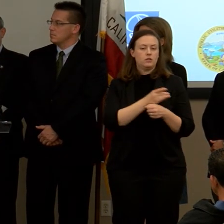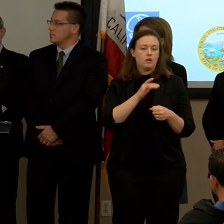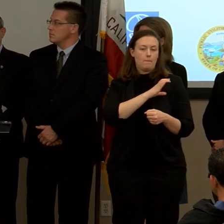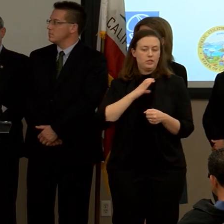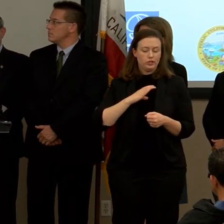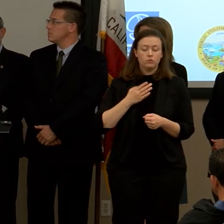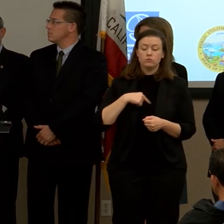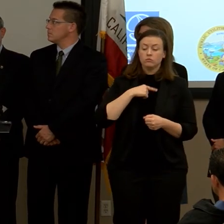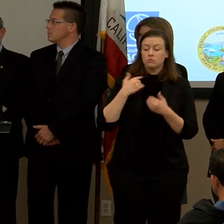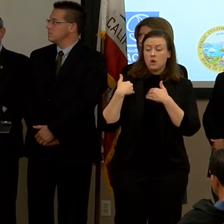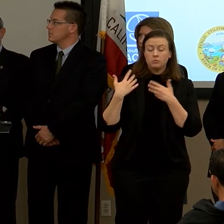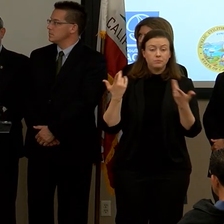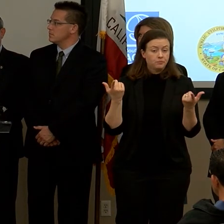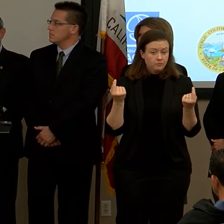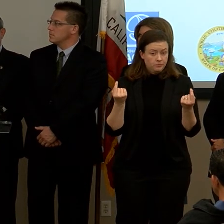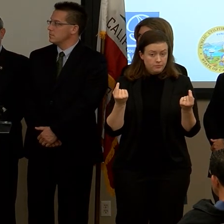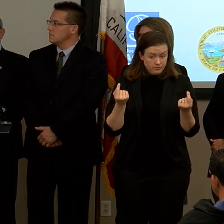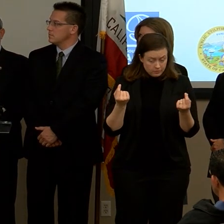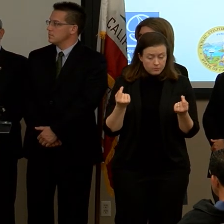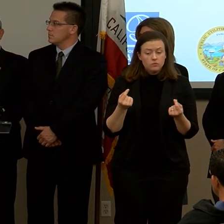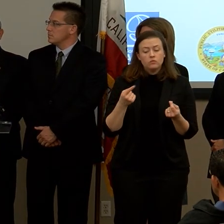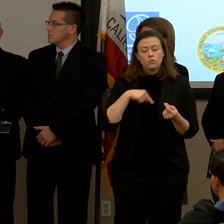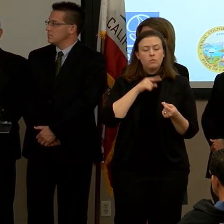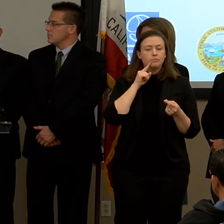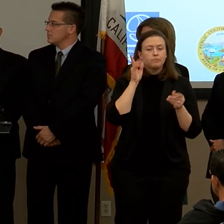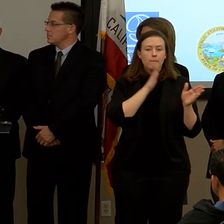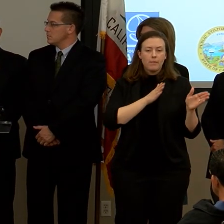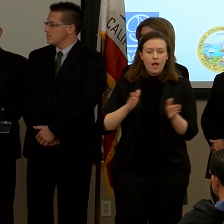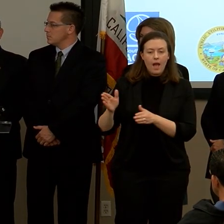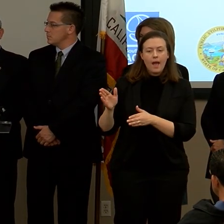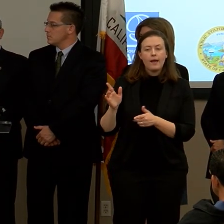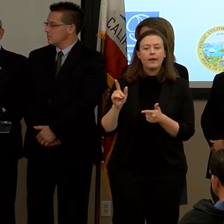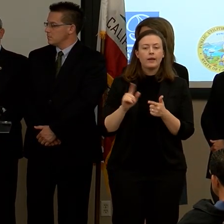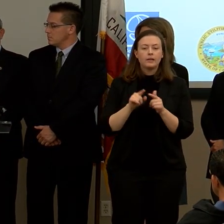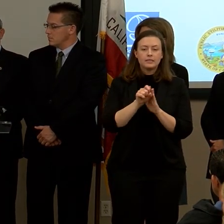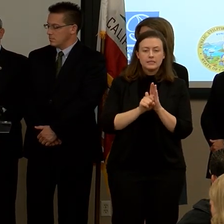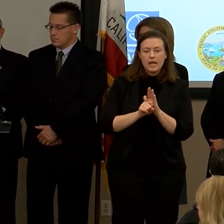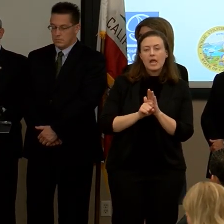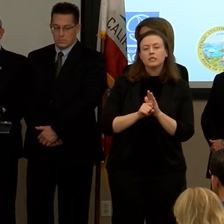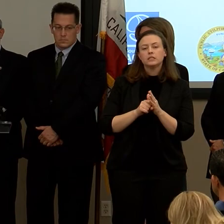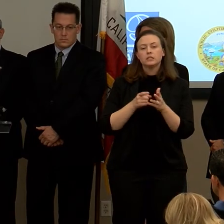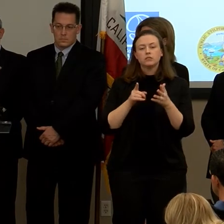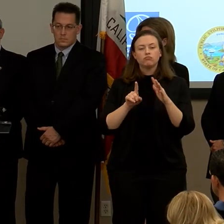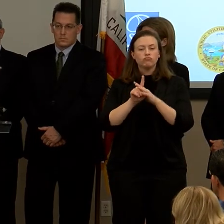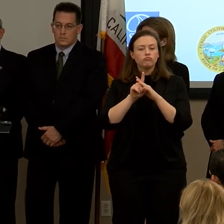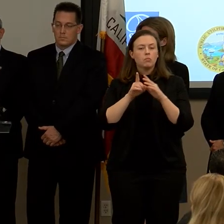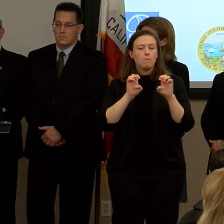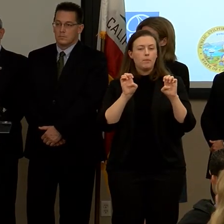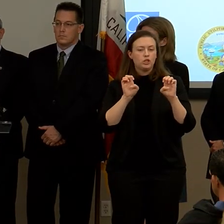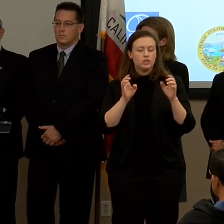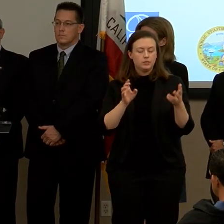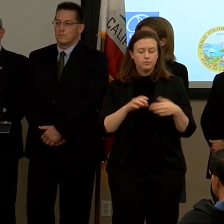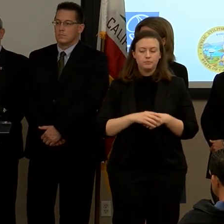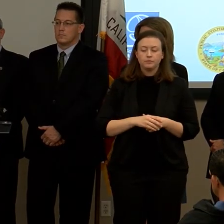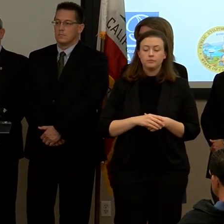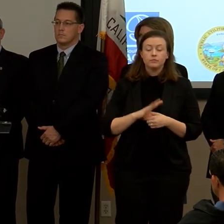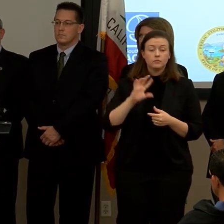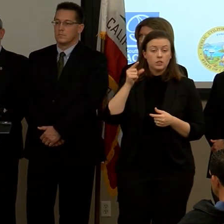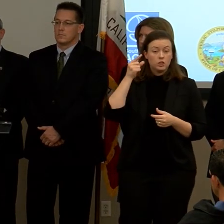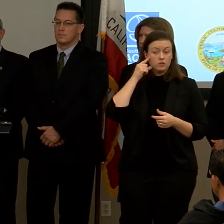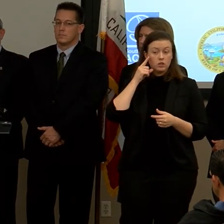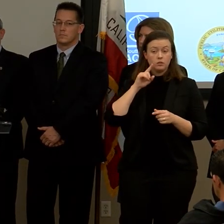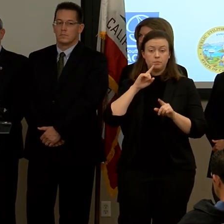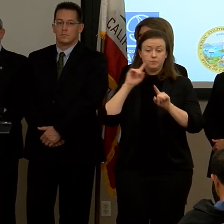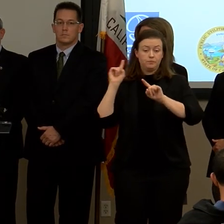is responsible, among other things, for planning and helping the state deal with contingencies. The governor's executive